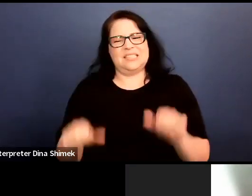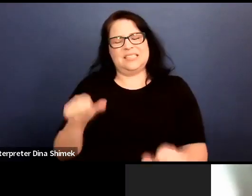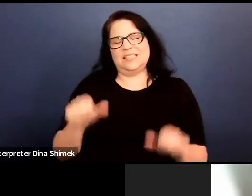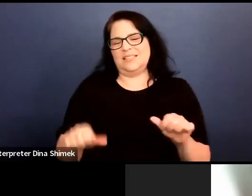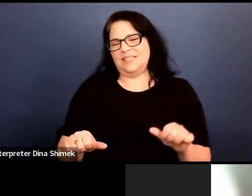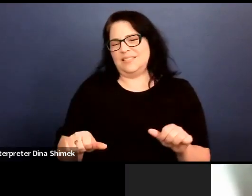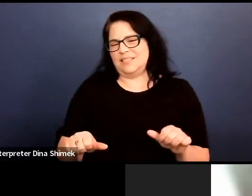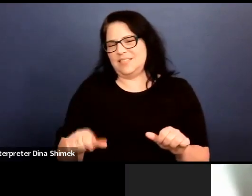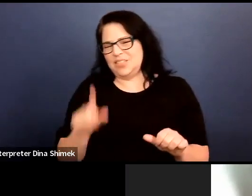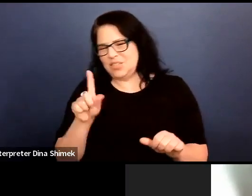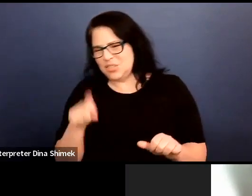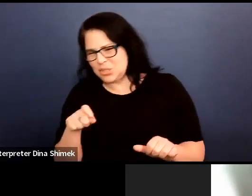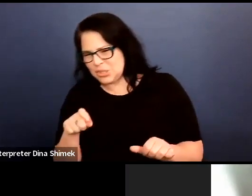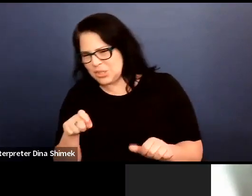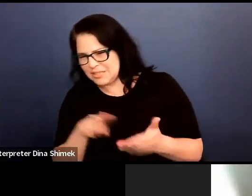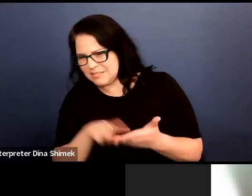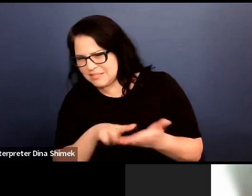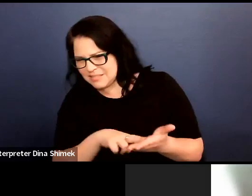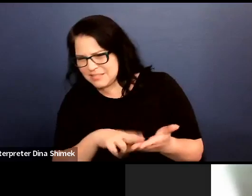if an ABLE account is right for them?